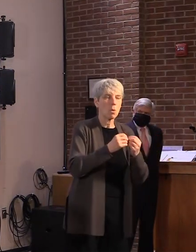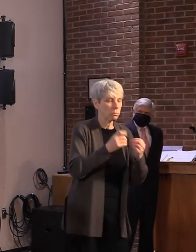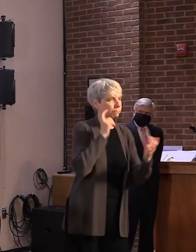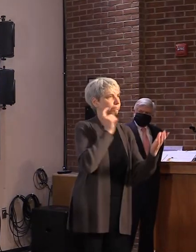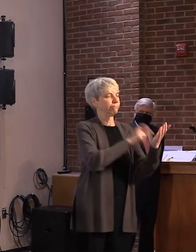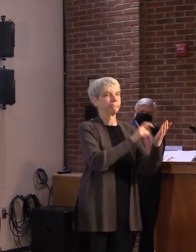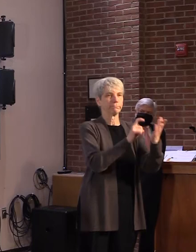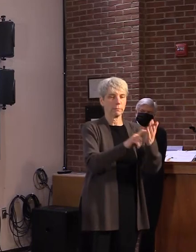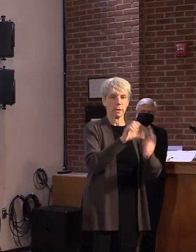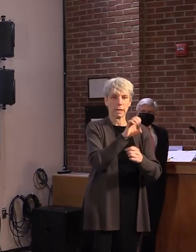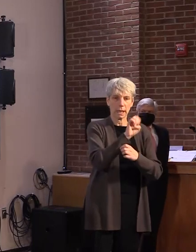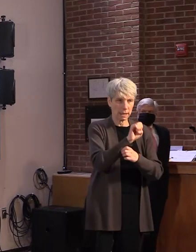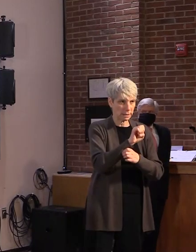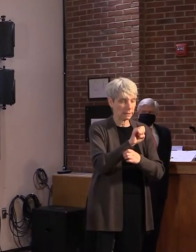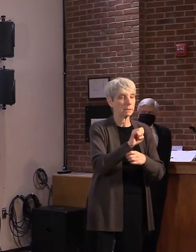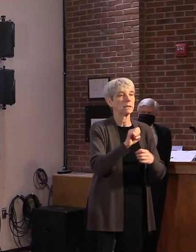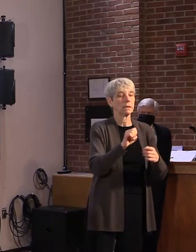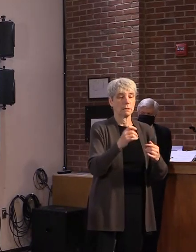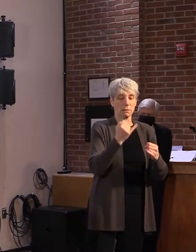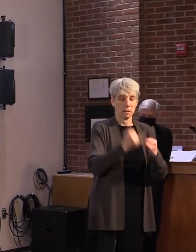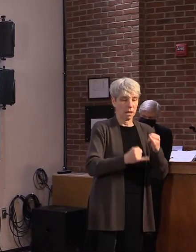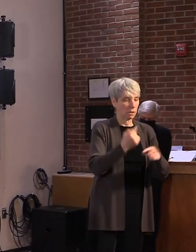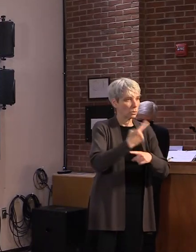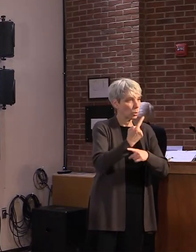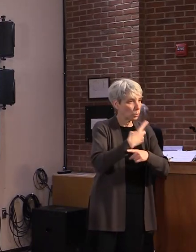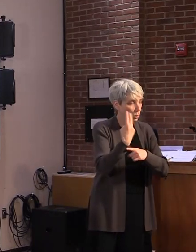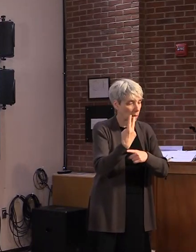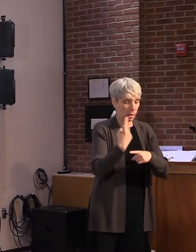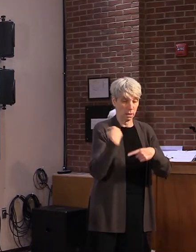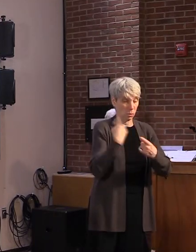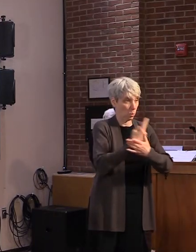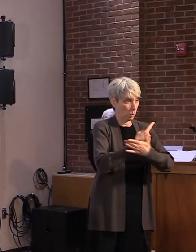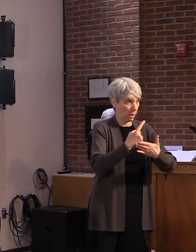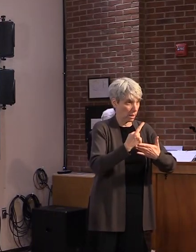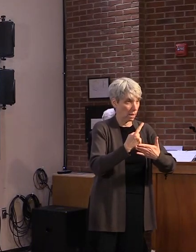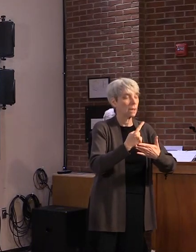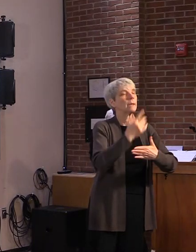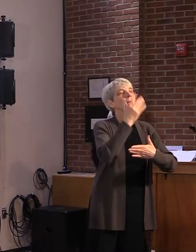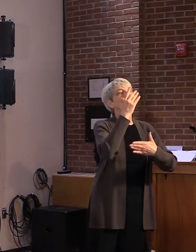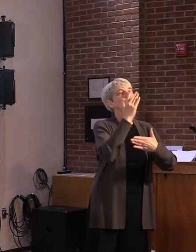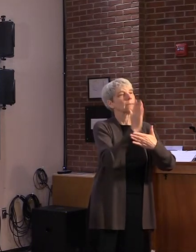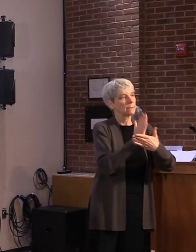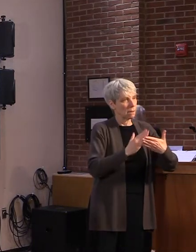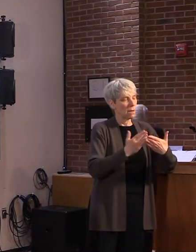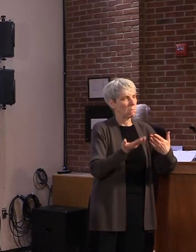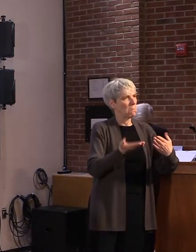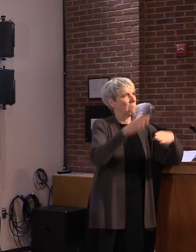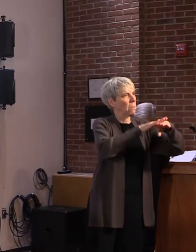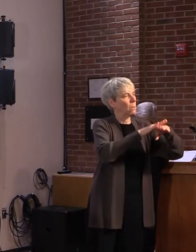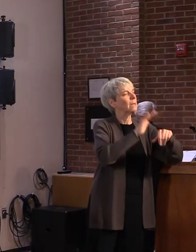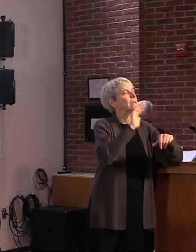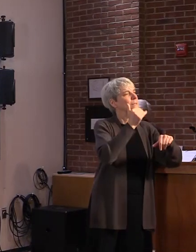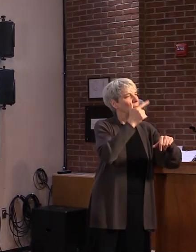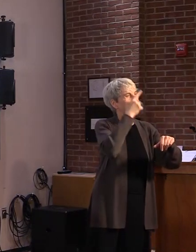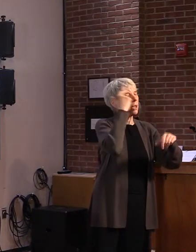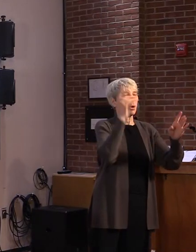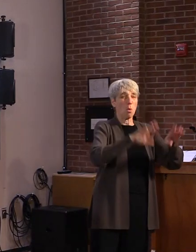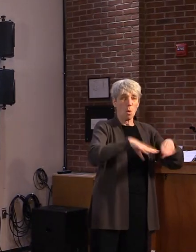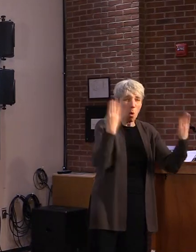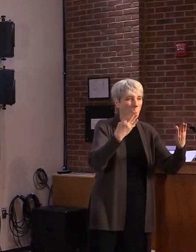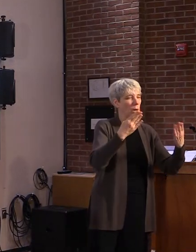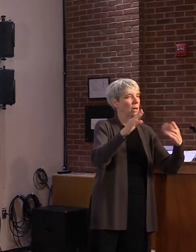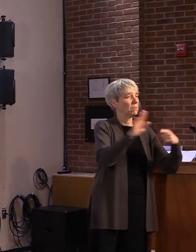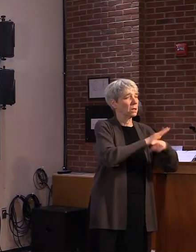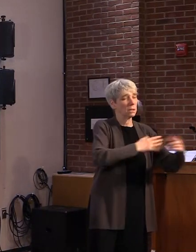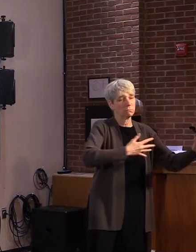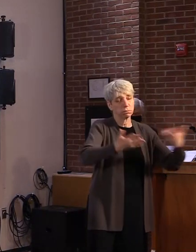recent days to week. Some attributed to their reopening process. Our curve, when